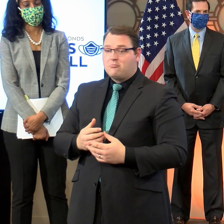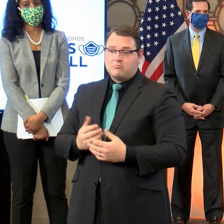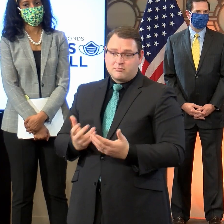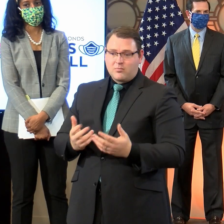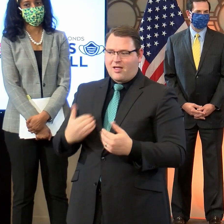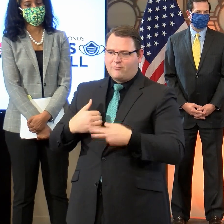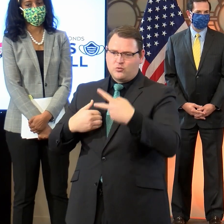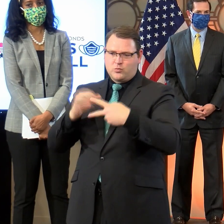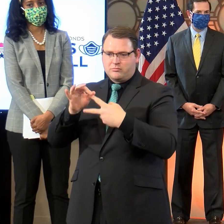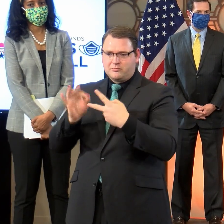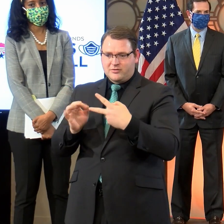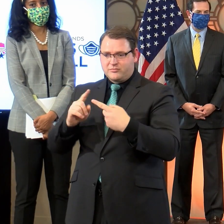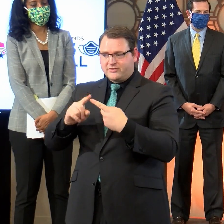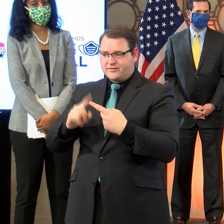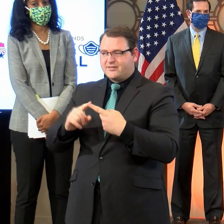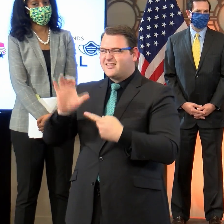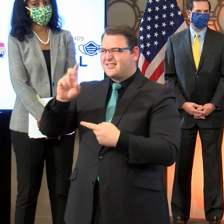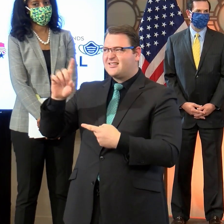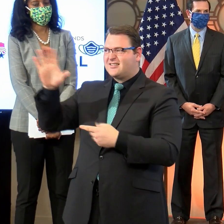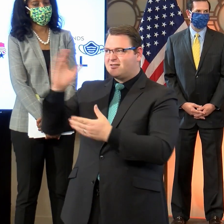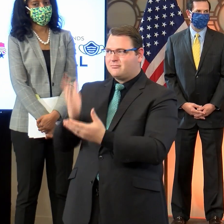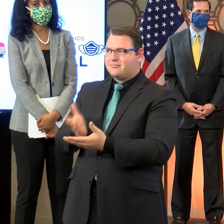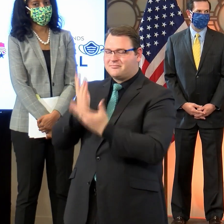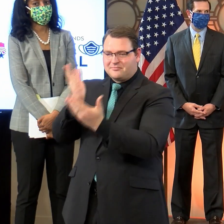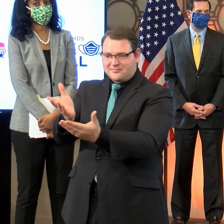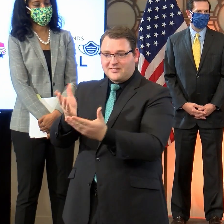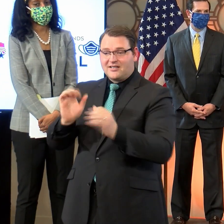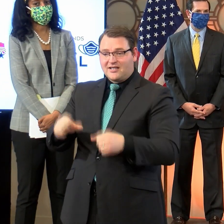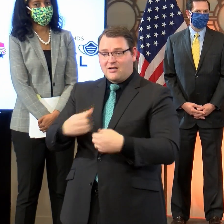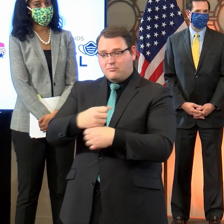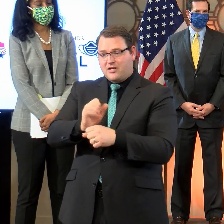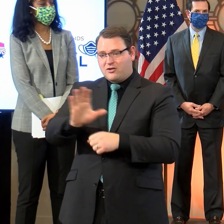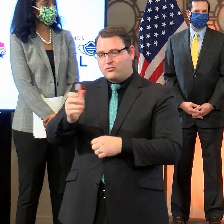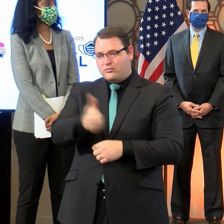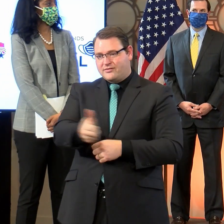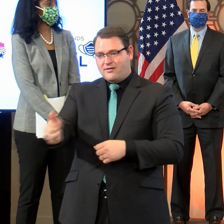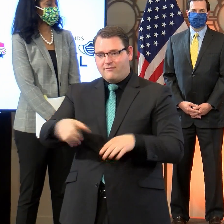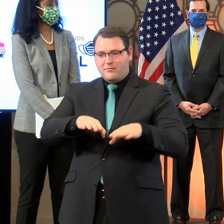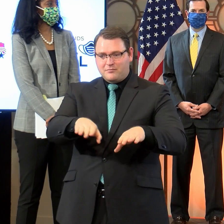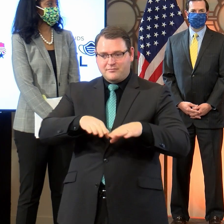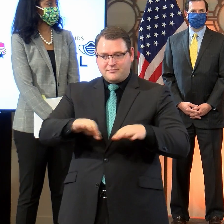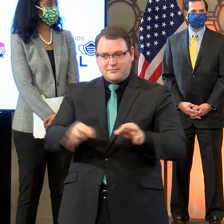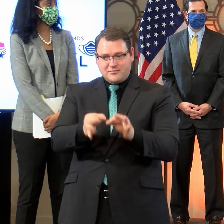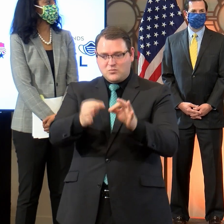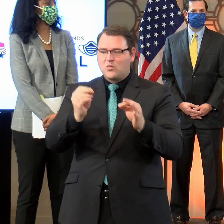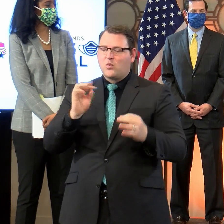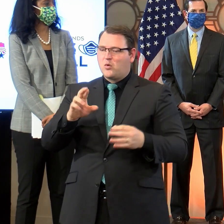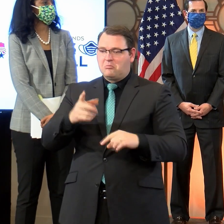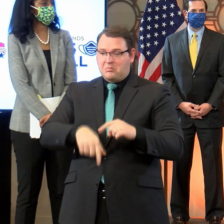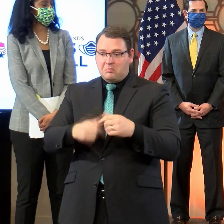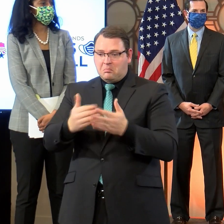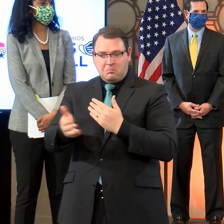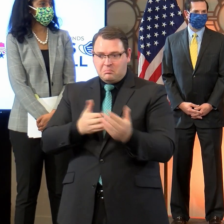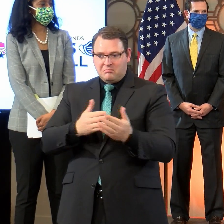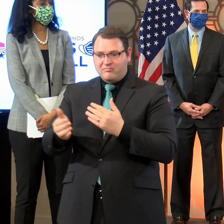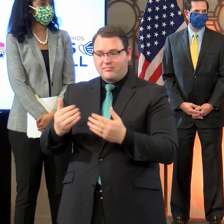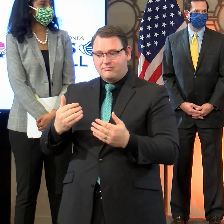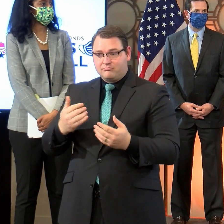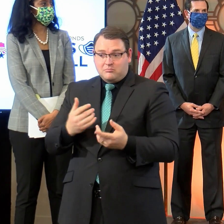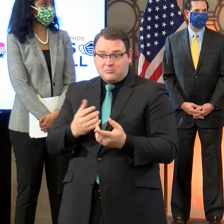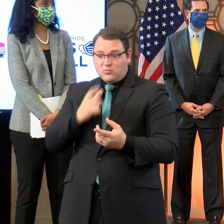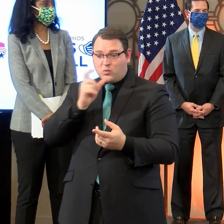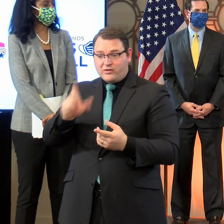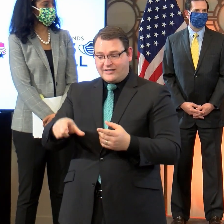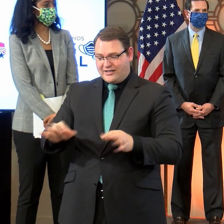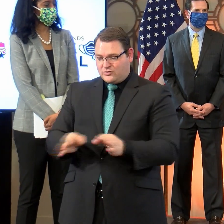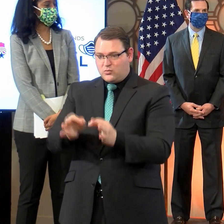there's 2 options created by the CDC to make your own mask, whether you can sew or you can't sew. There is a non-sew option.